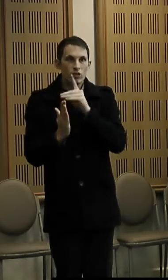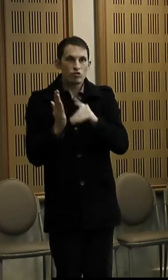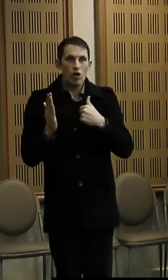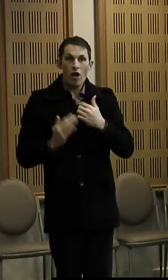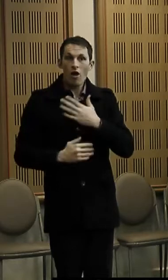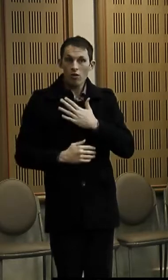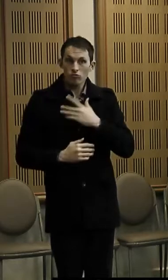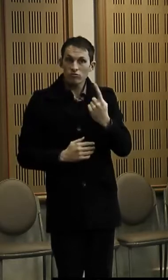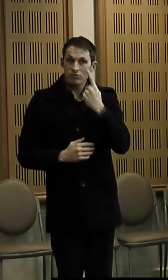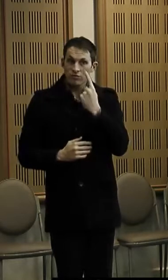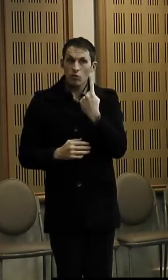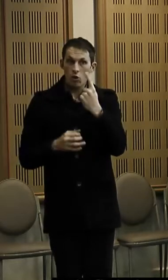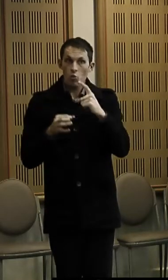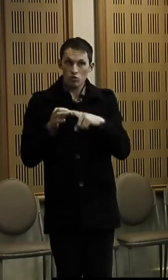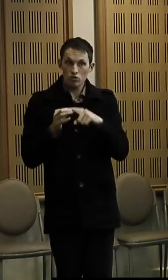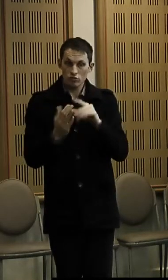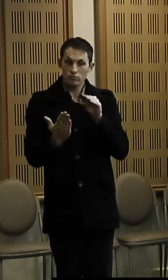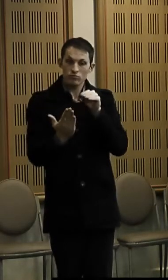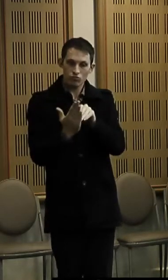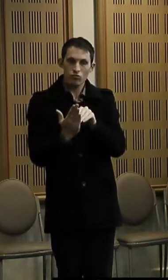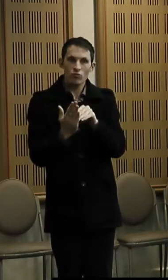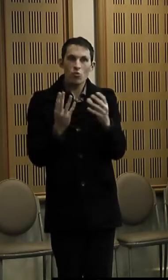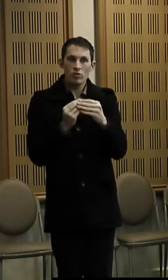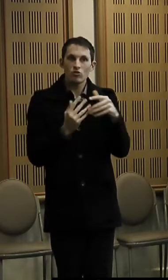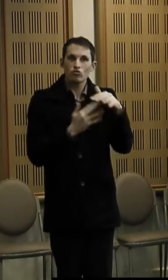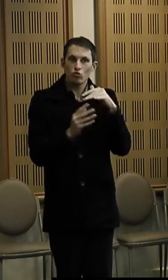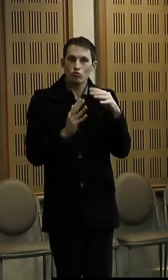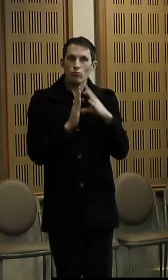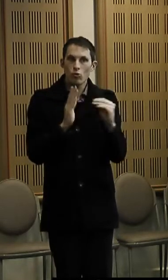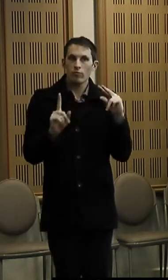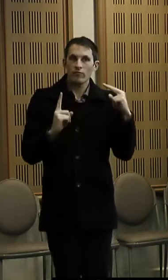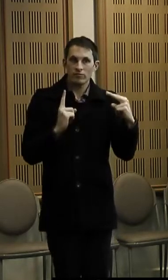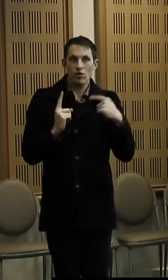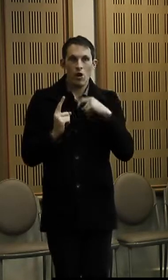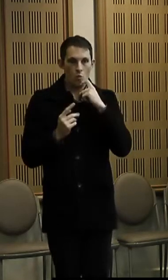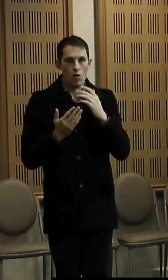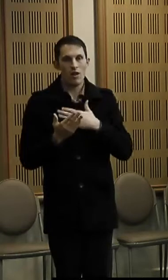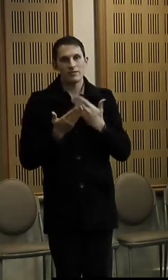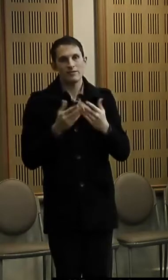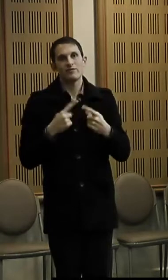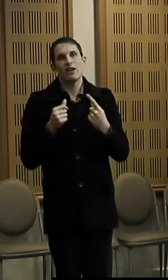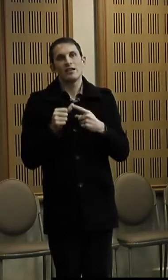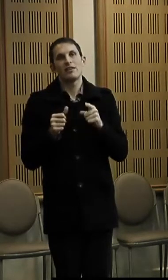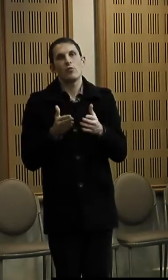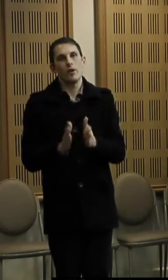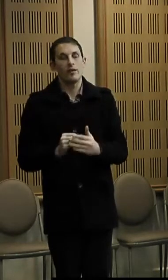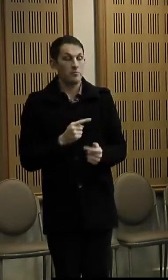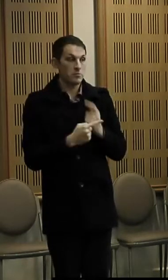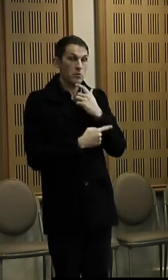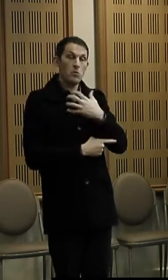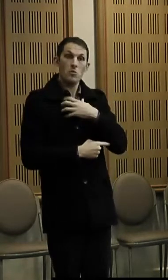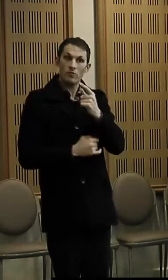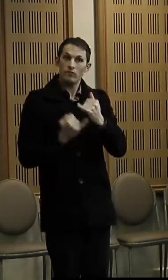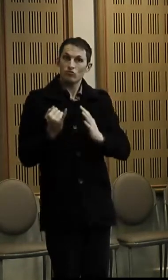question that moved towards that, because I would give a very different answer. Yeah, okay, that's really interesting. And I know in